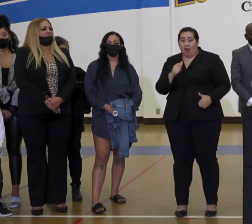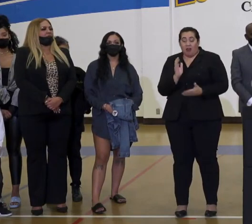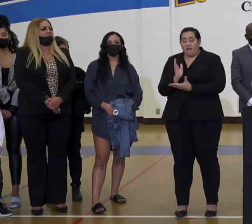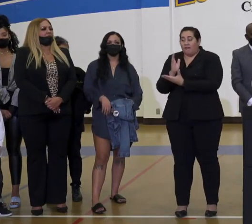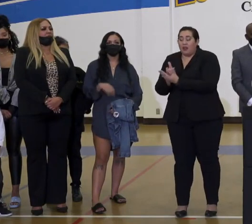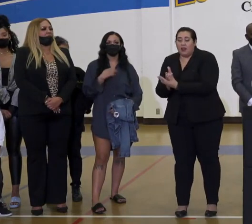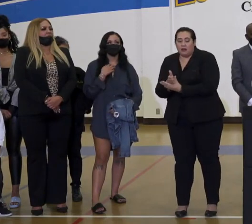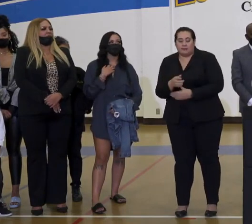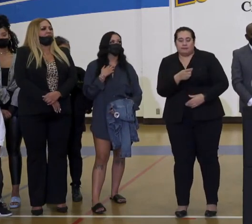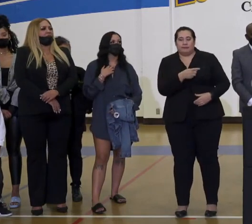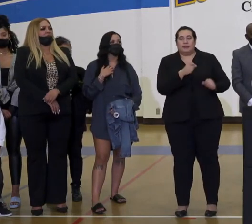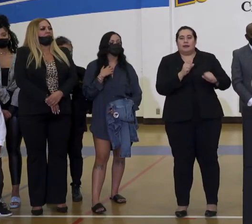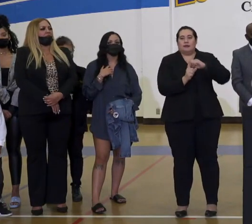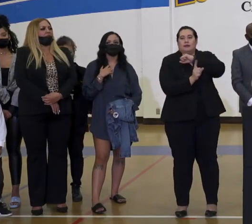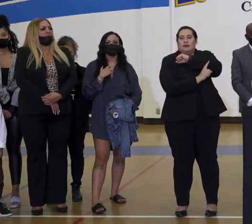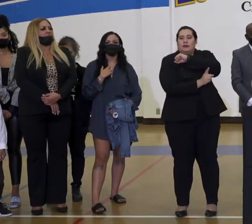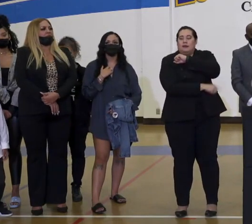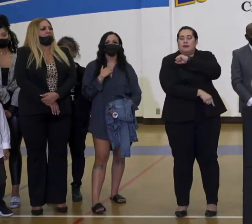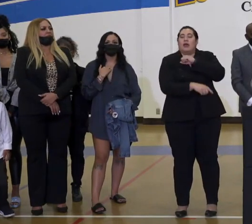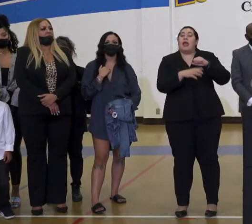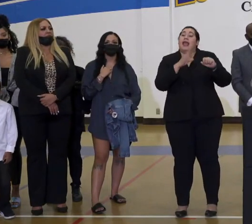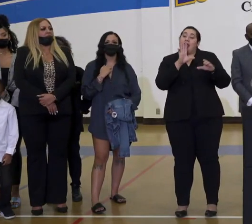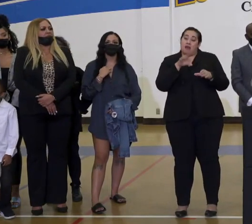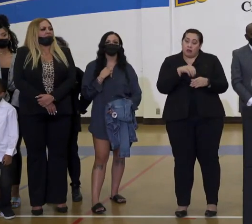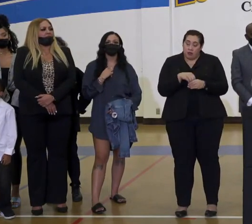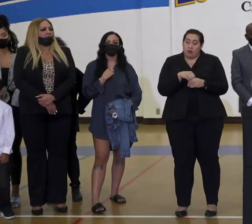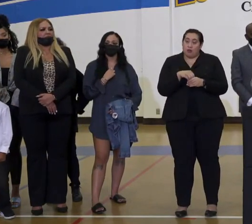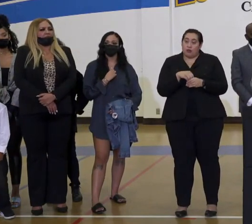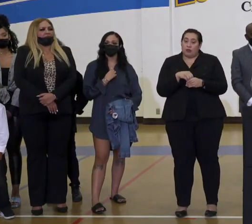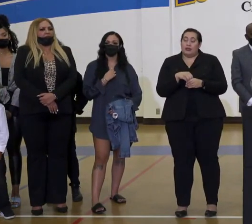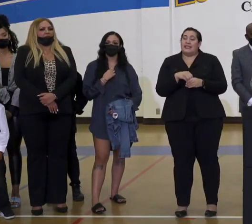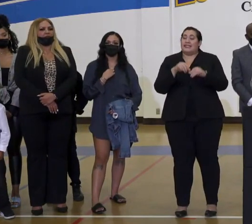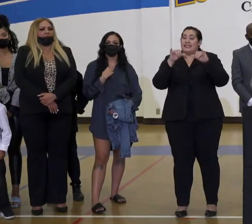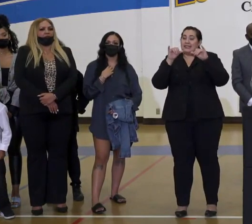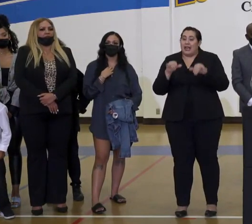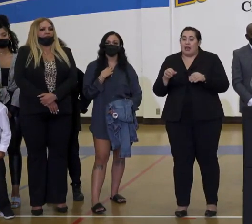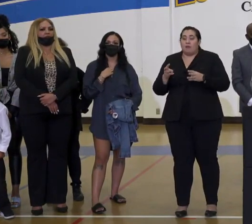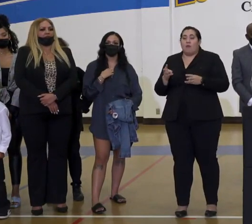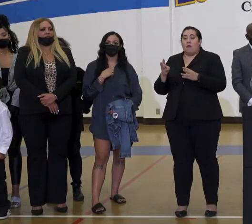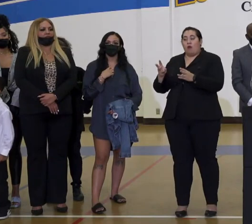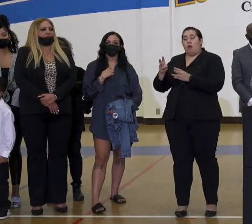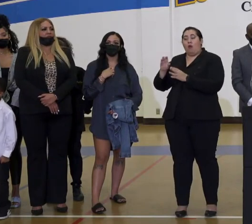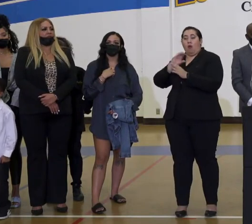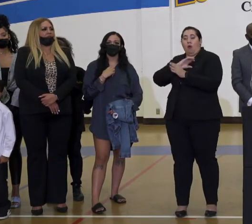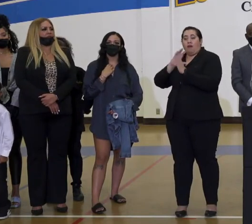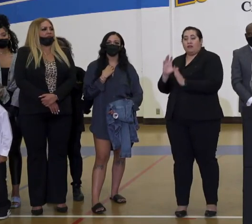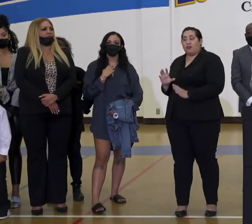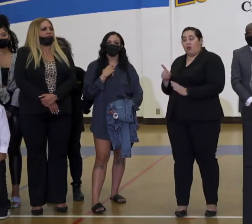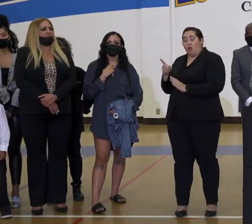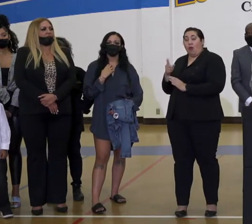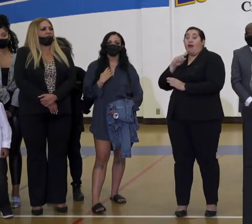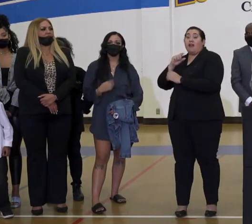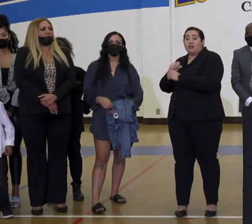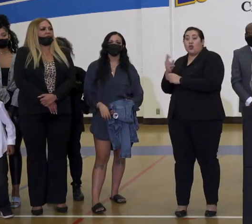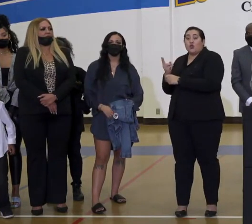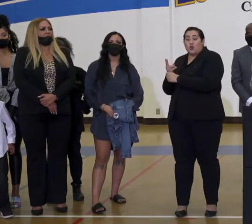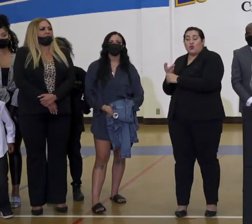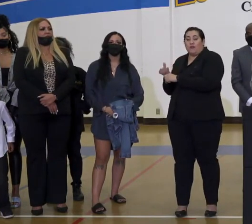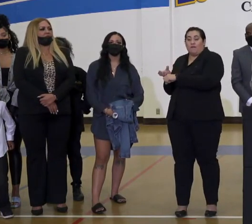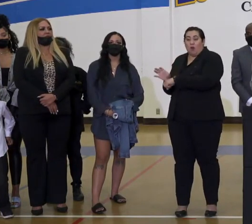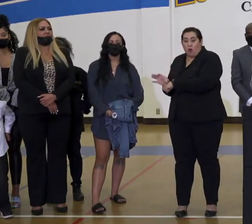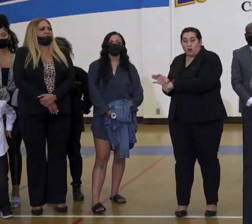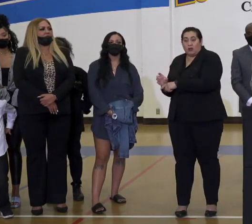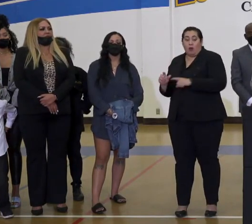be disciplined up and including in the same manner as an officer who used excessive